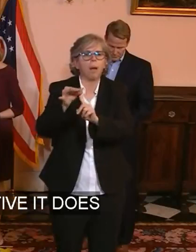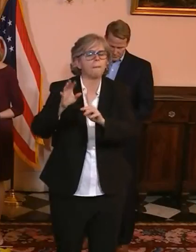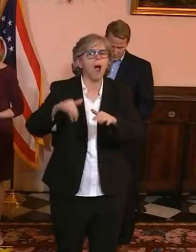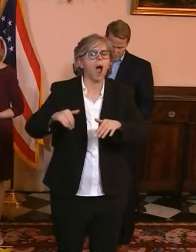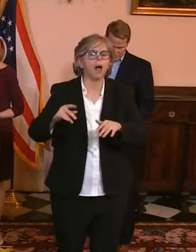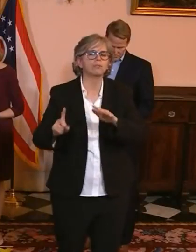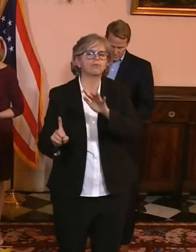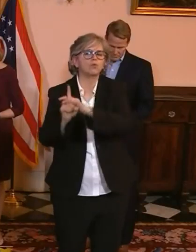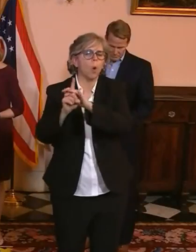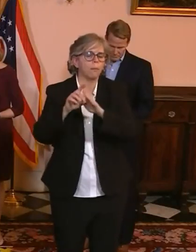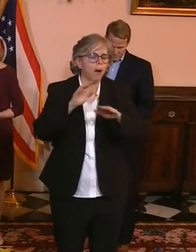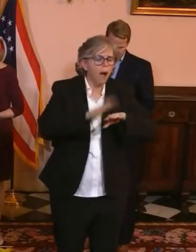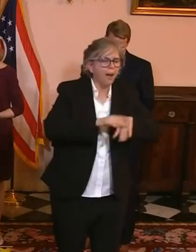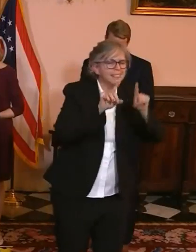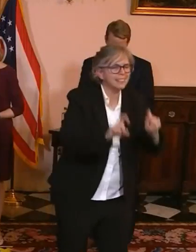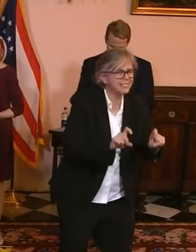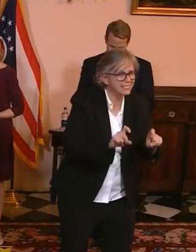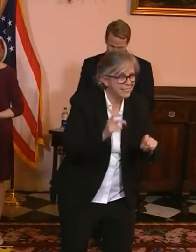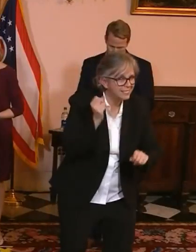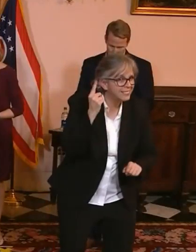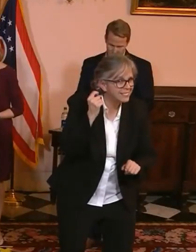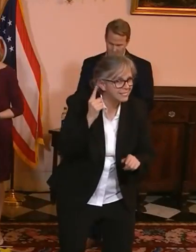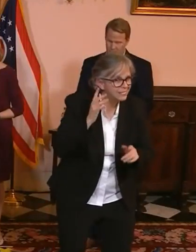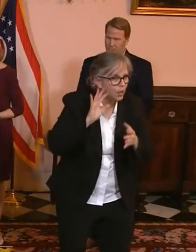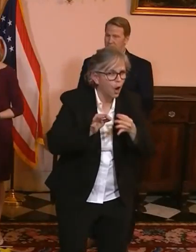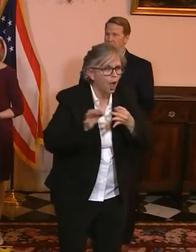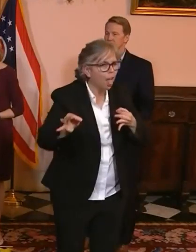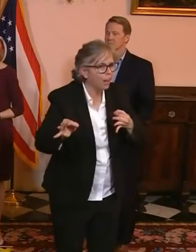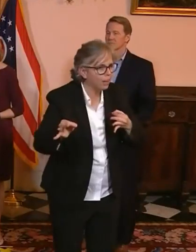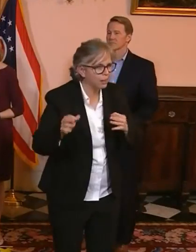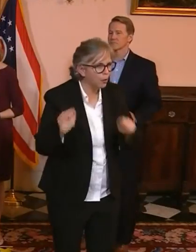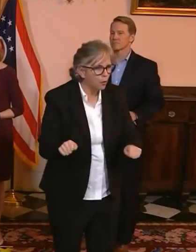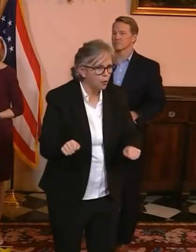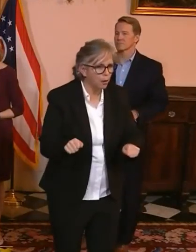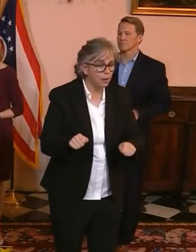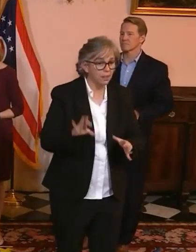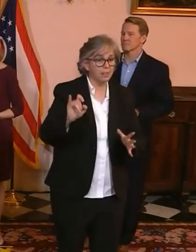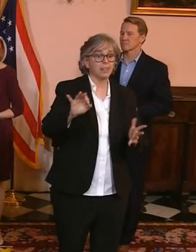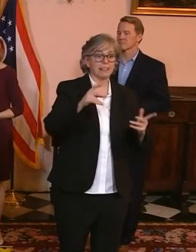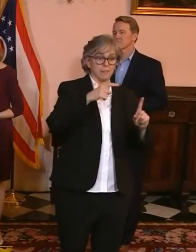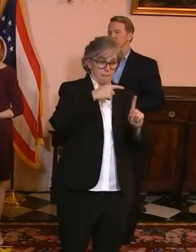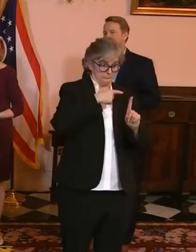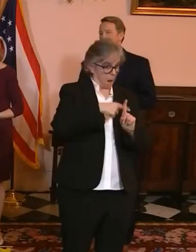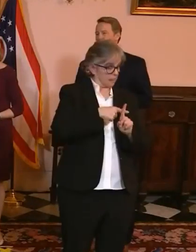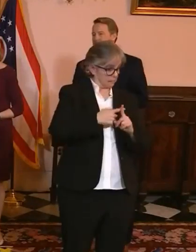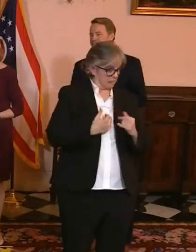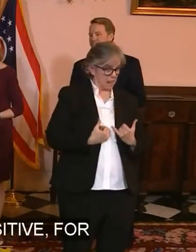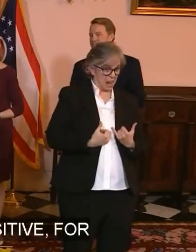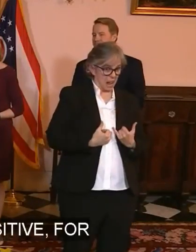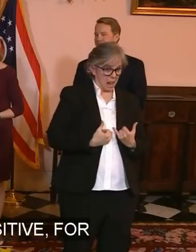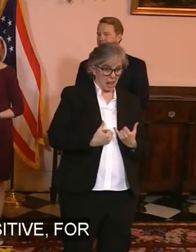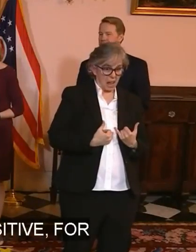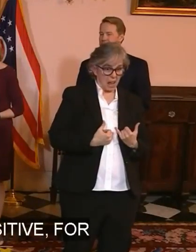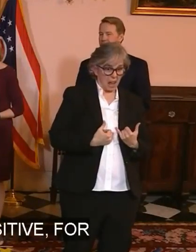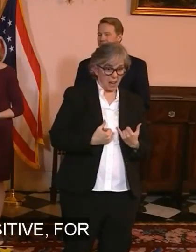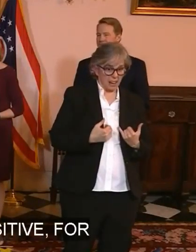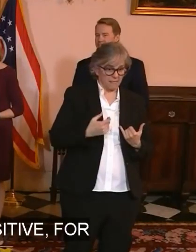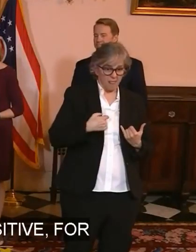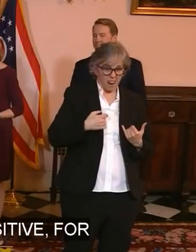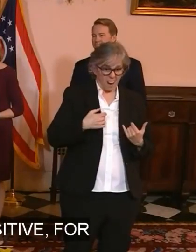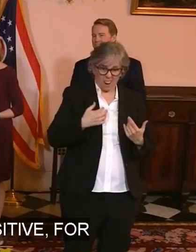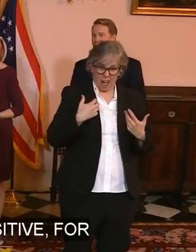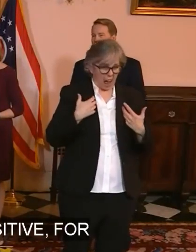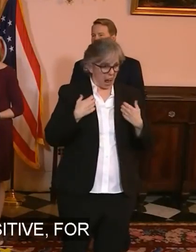loads. And even if I do test positive, for me as an otherwise healthy person, when I start